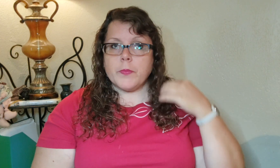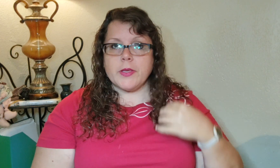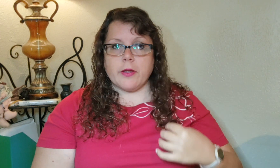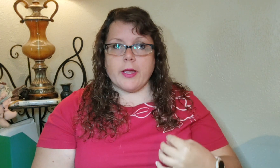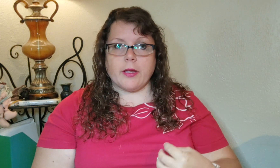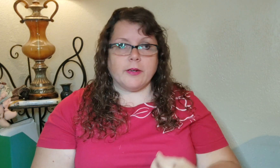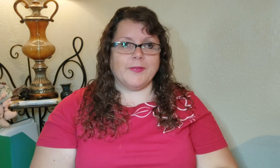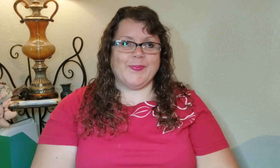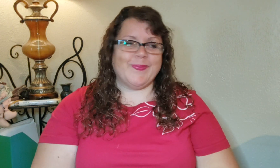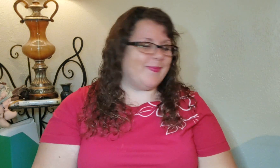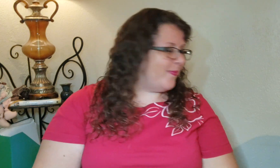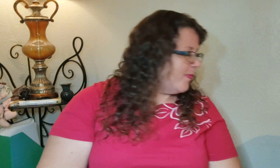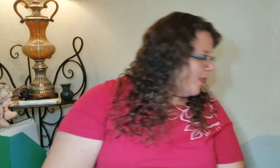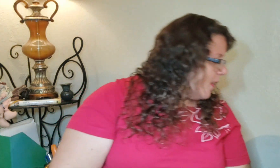combing your hair.